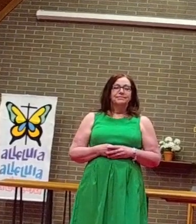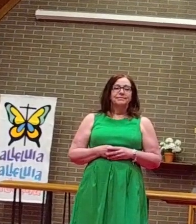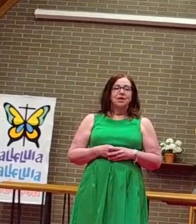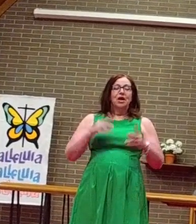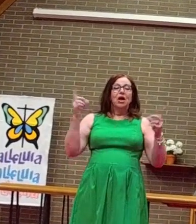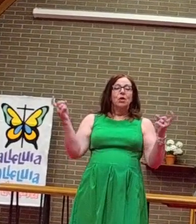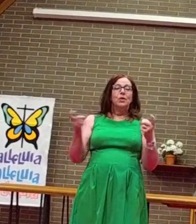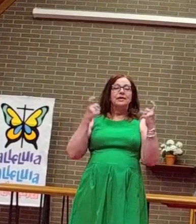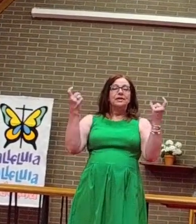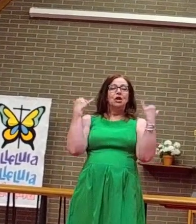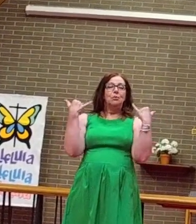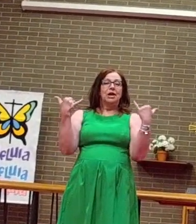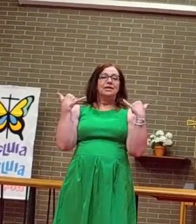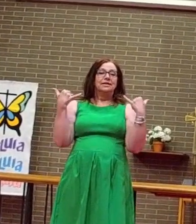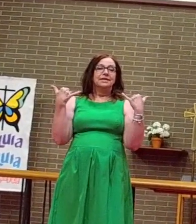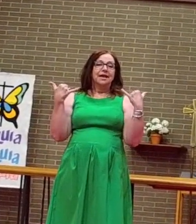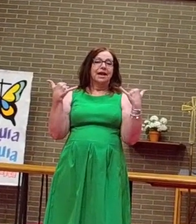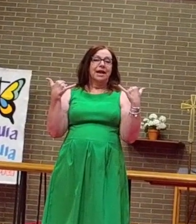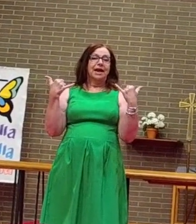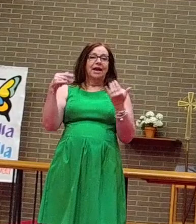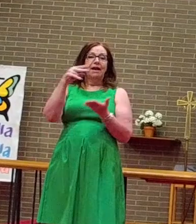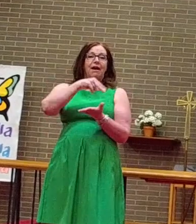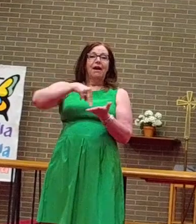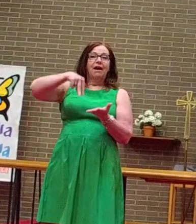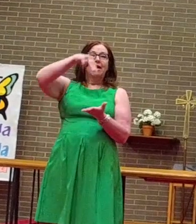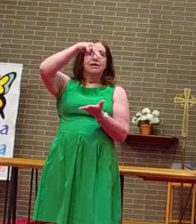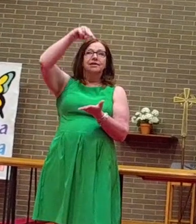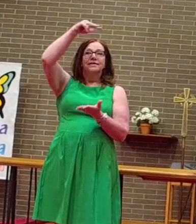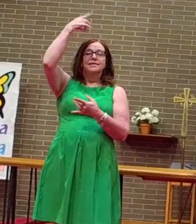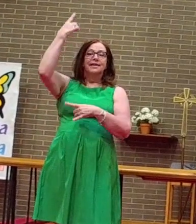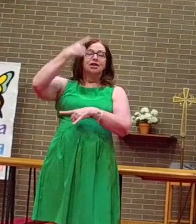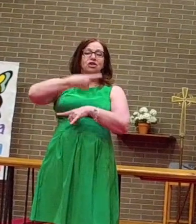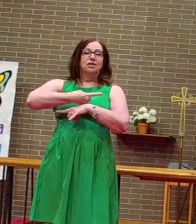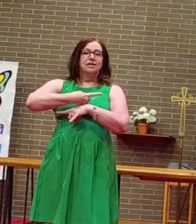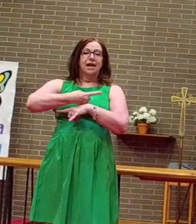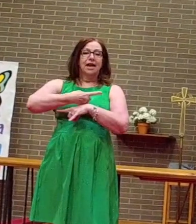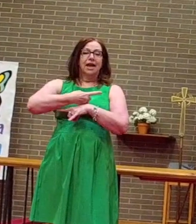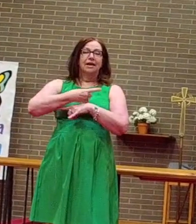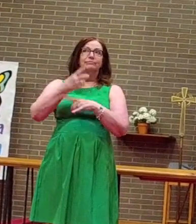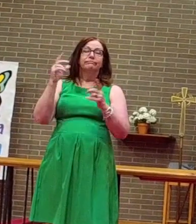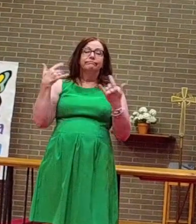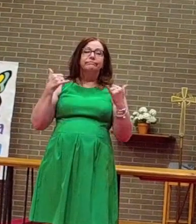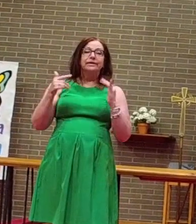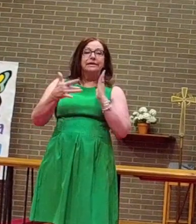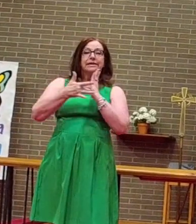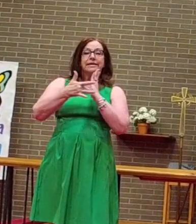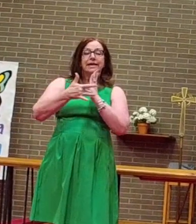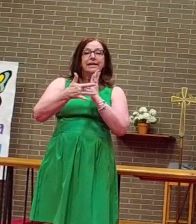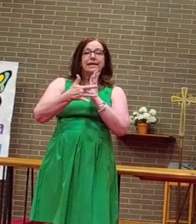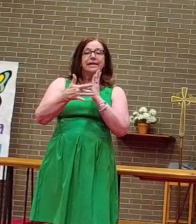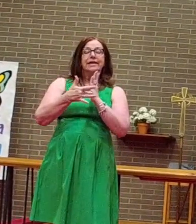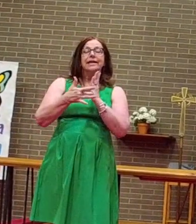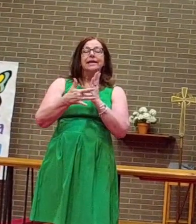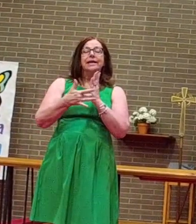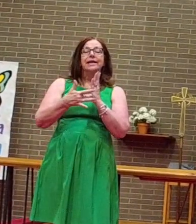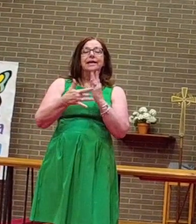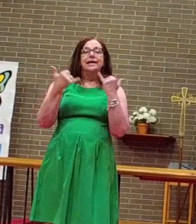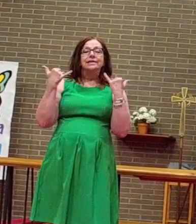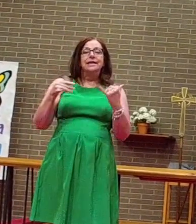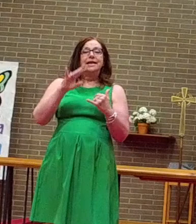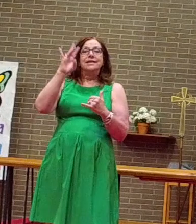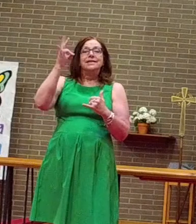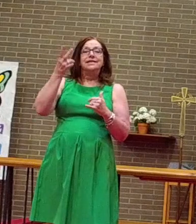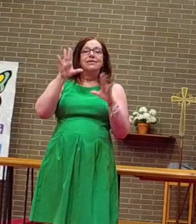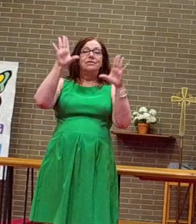We celebrate today Ascension Day. While technically today is the seventh Sunday